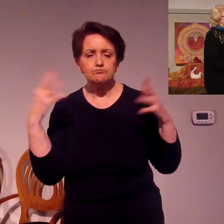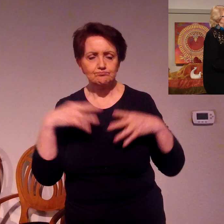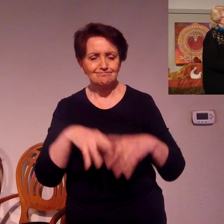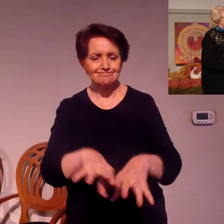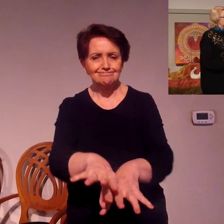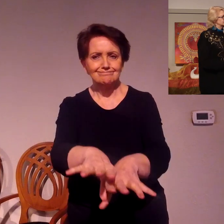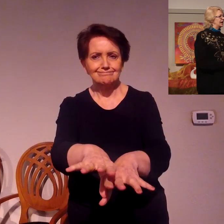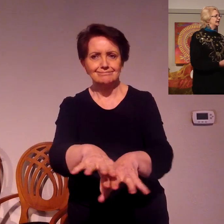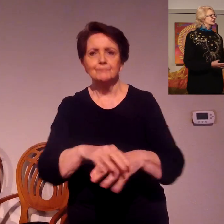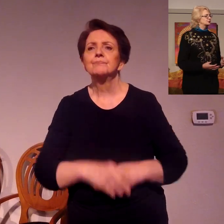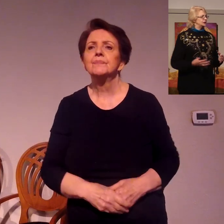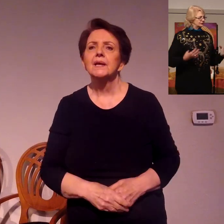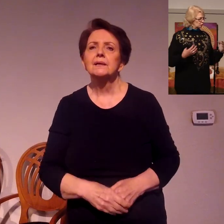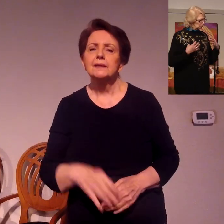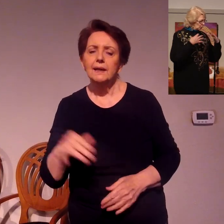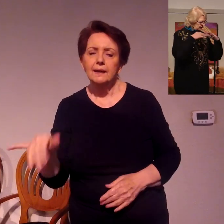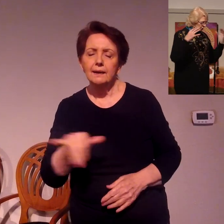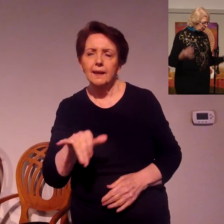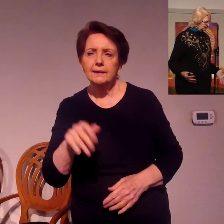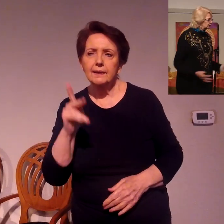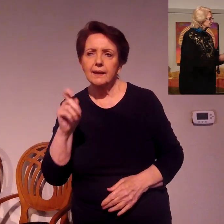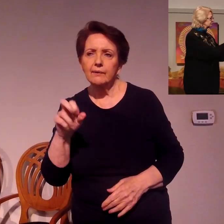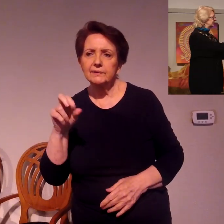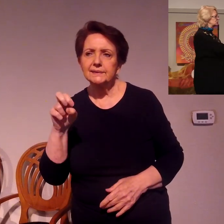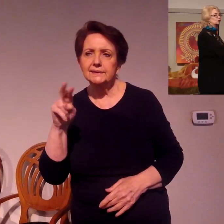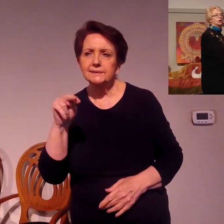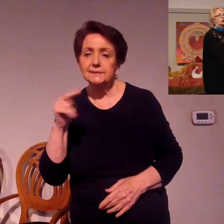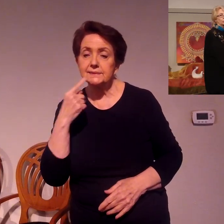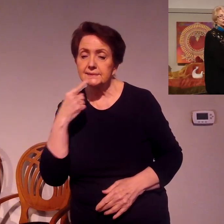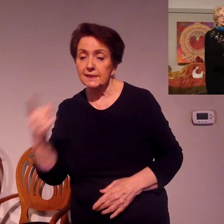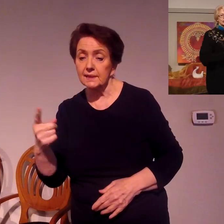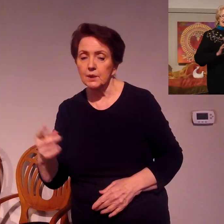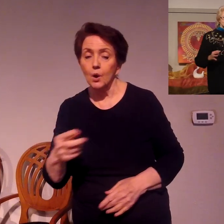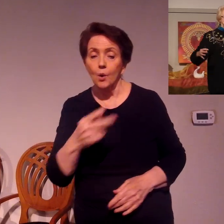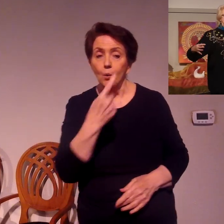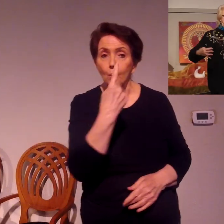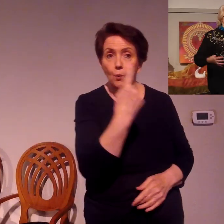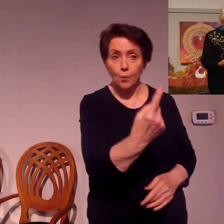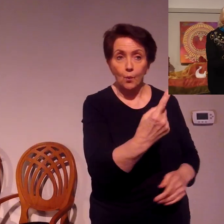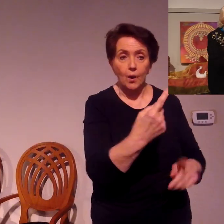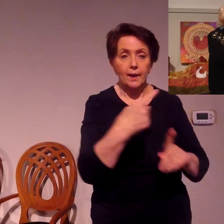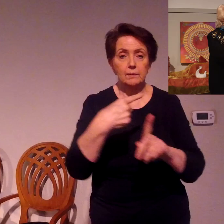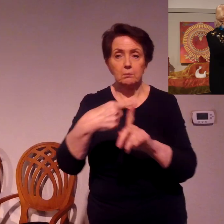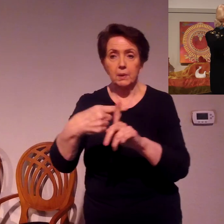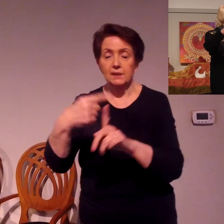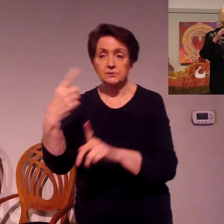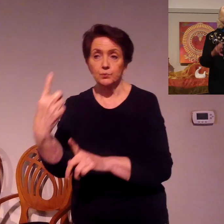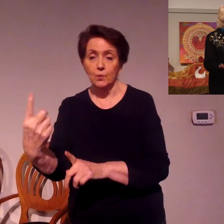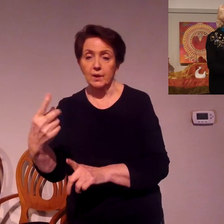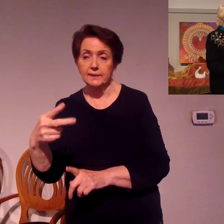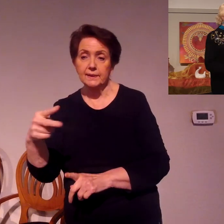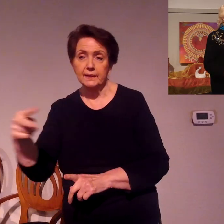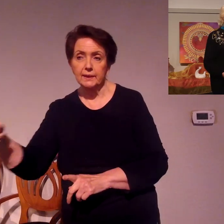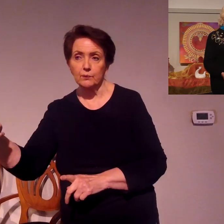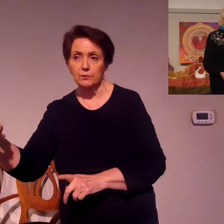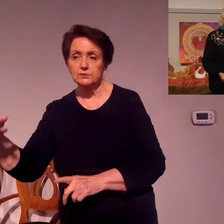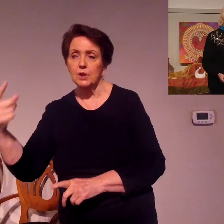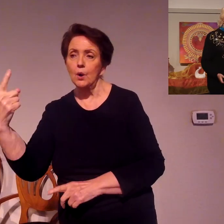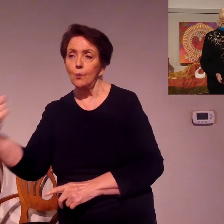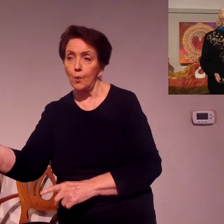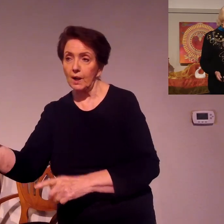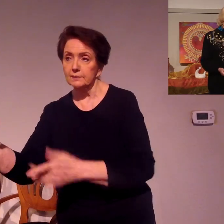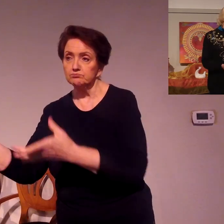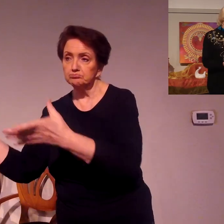Karen so beautifully talked about last week. One whole person plus one whole person actually means a whole